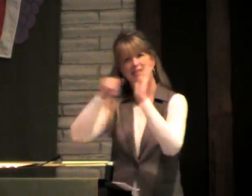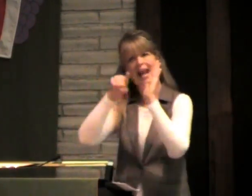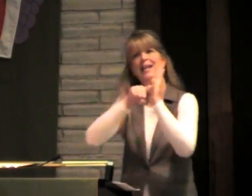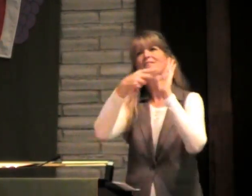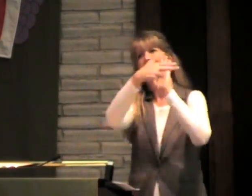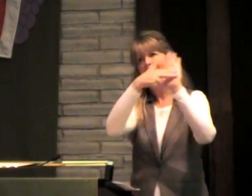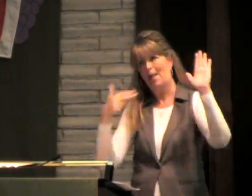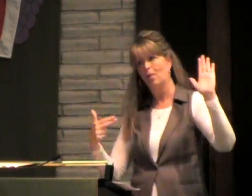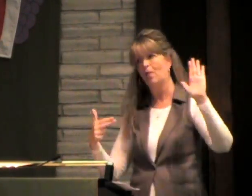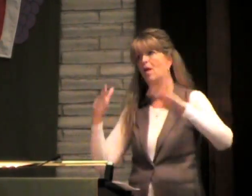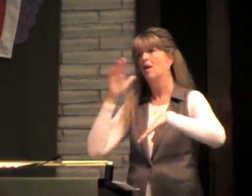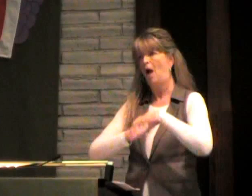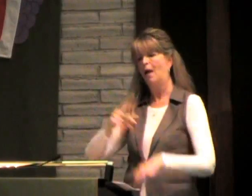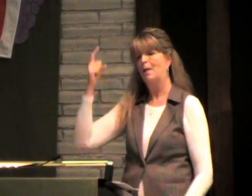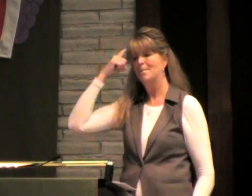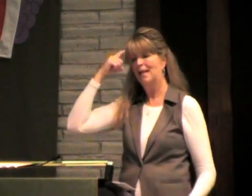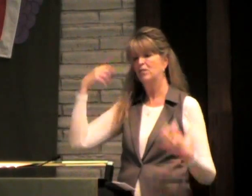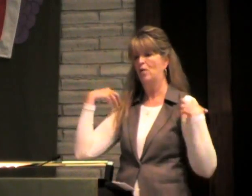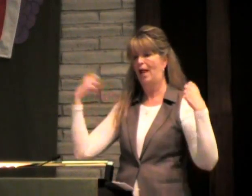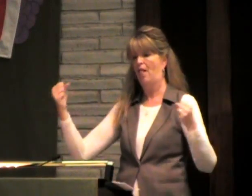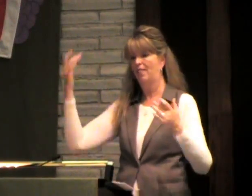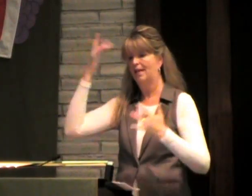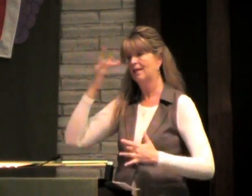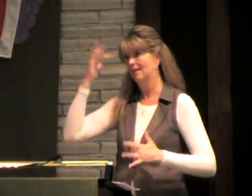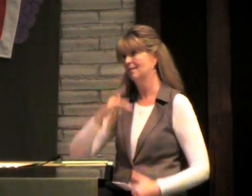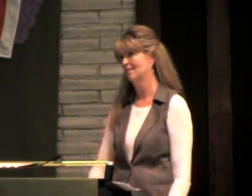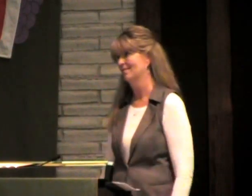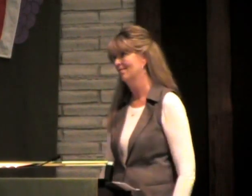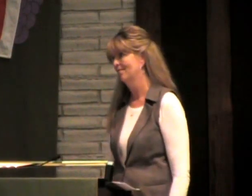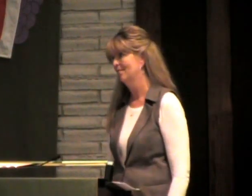society, we do have a negative connotation for mental health issues.